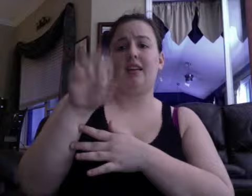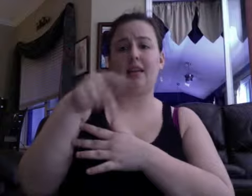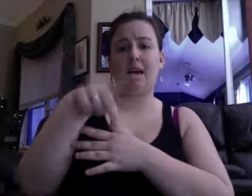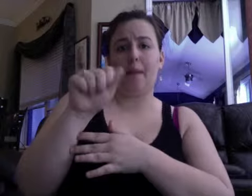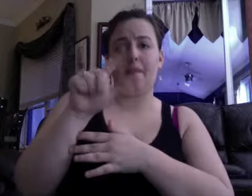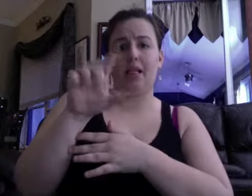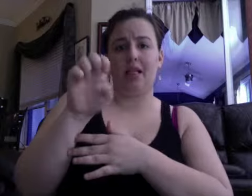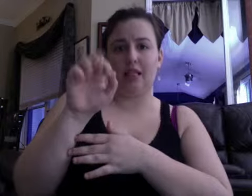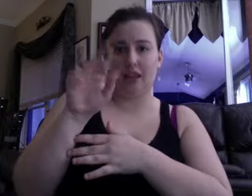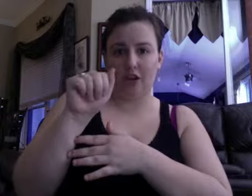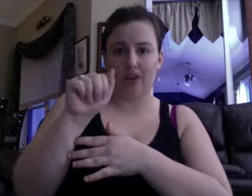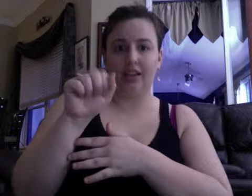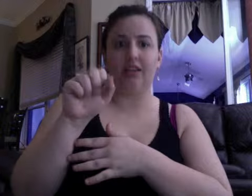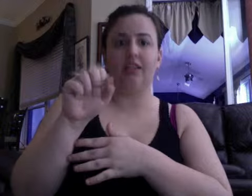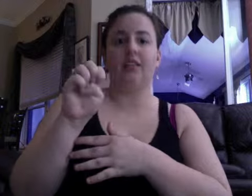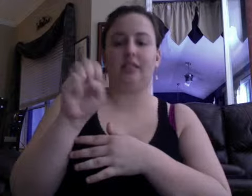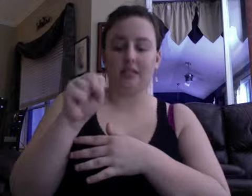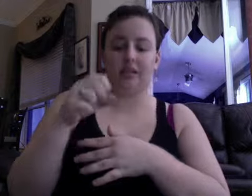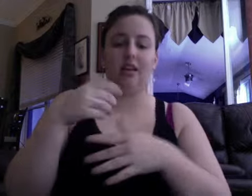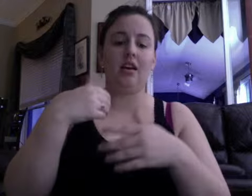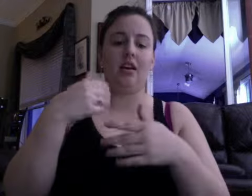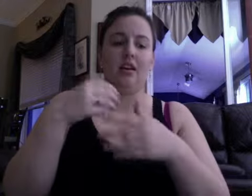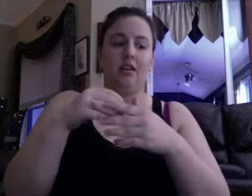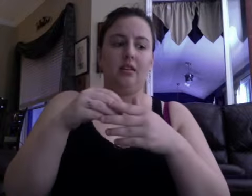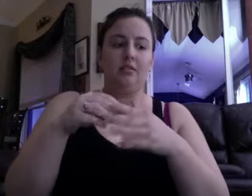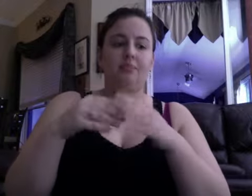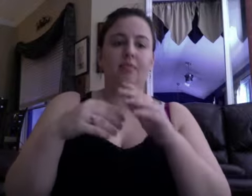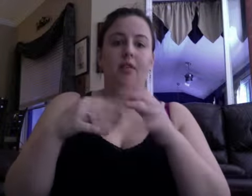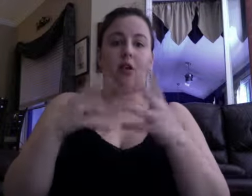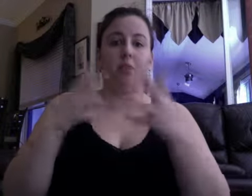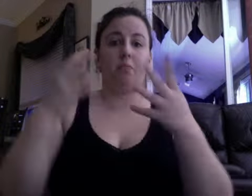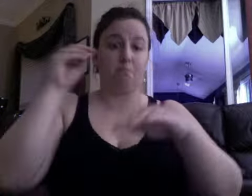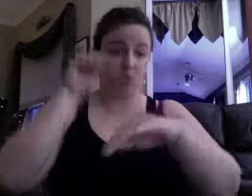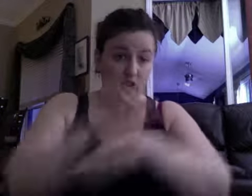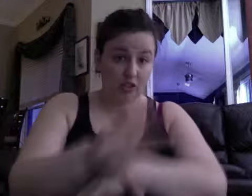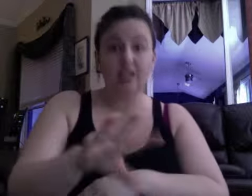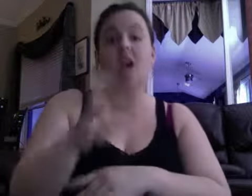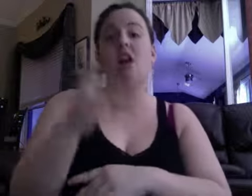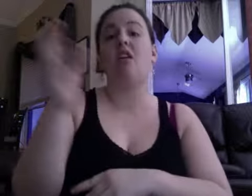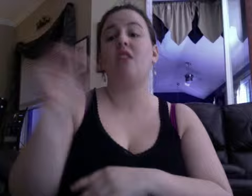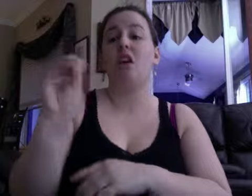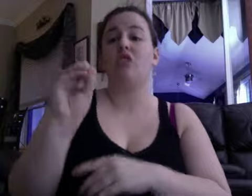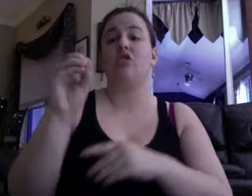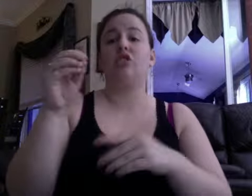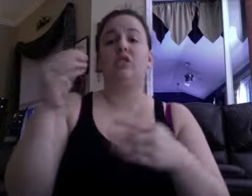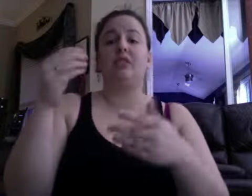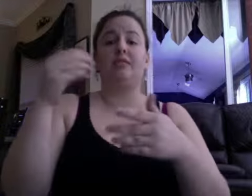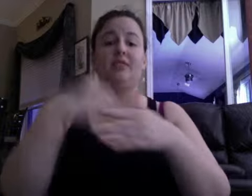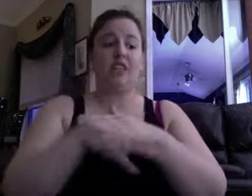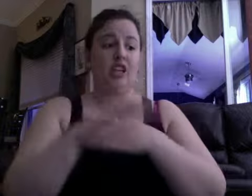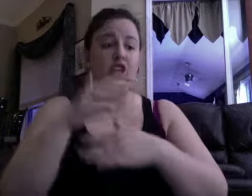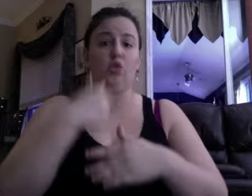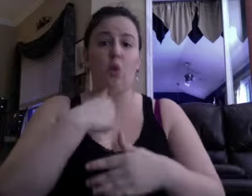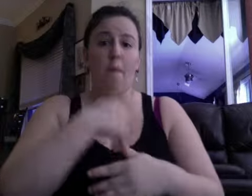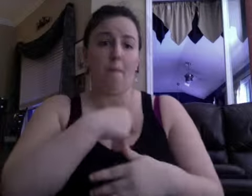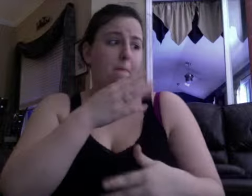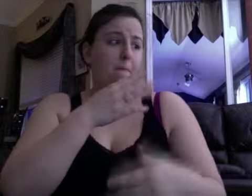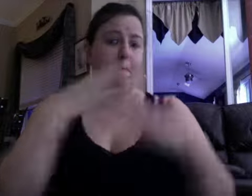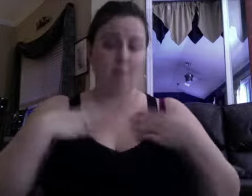now has oxygen, to our body's cells. And that's really how our cells get the oxygen to